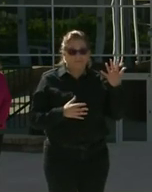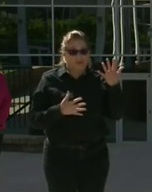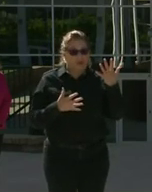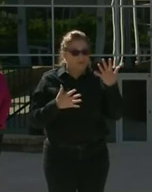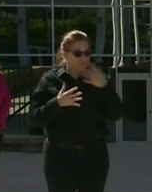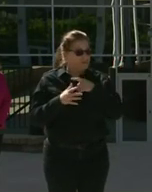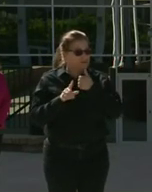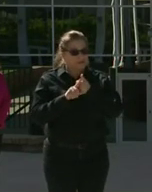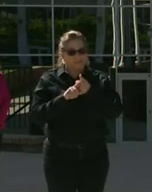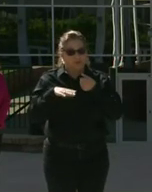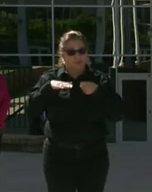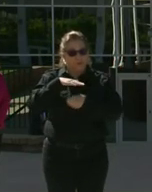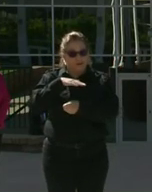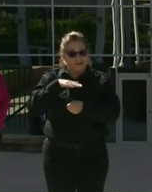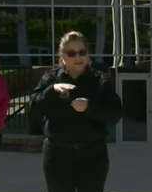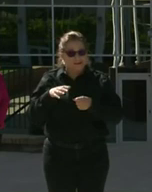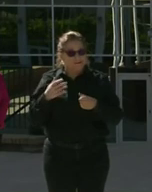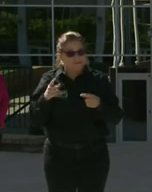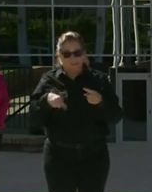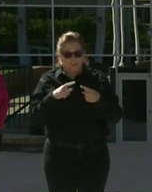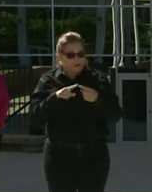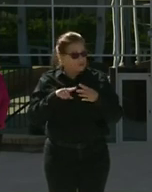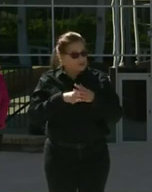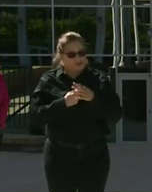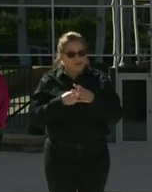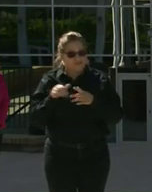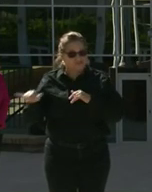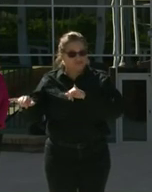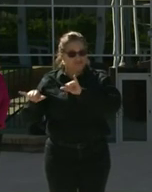any members of DOH, and is Ronald Ross one of them?